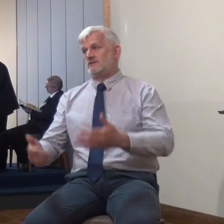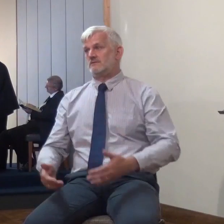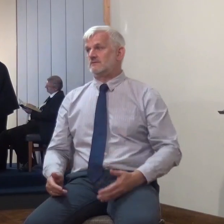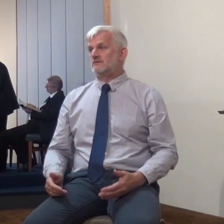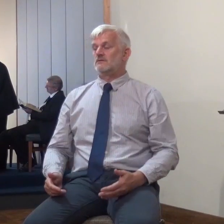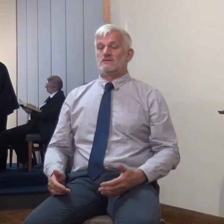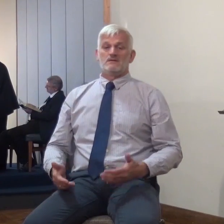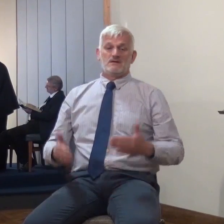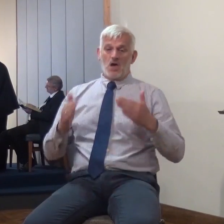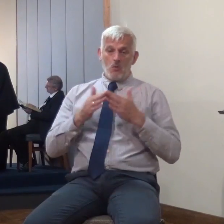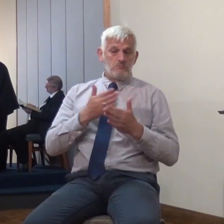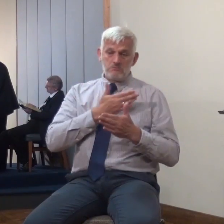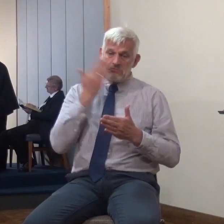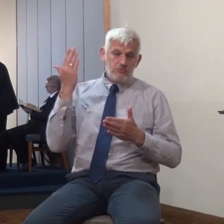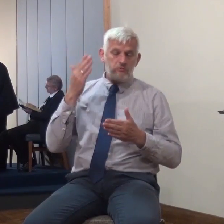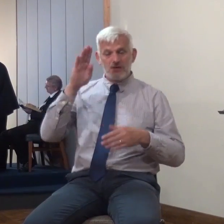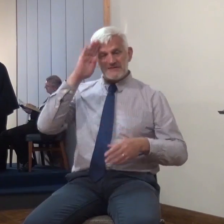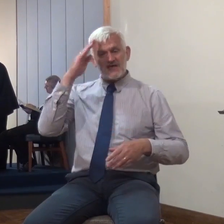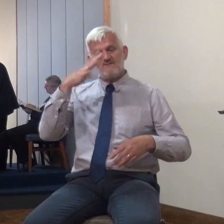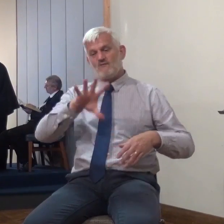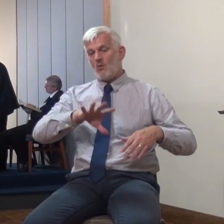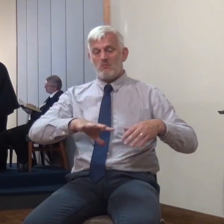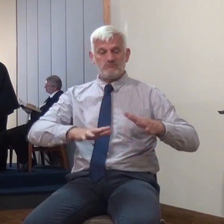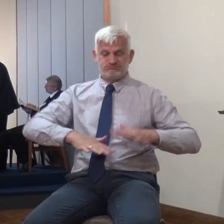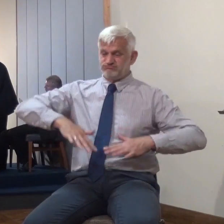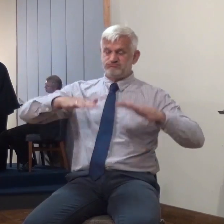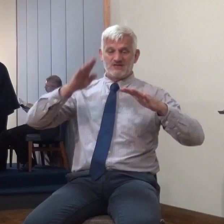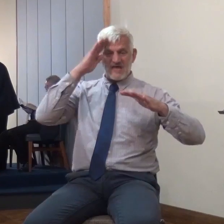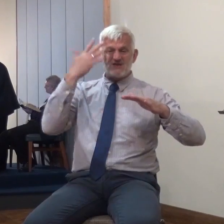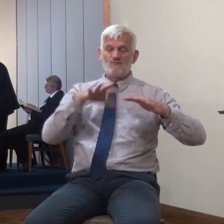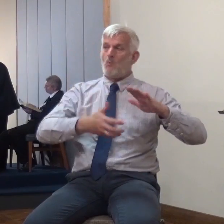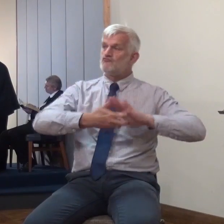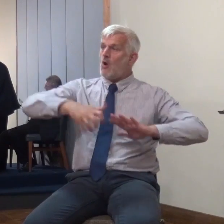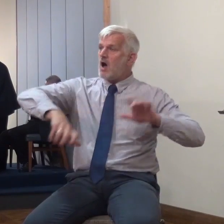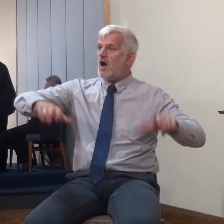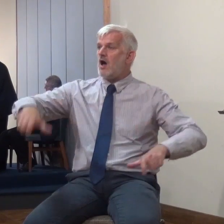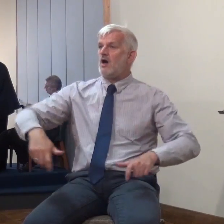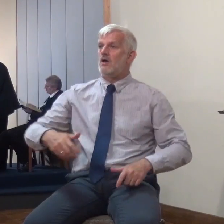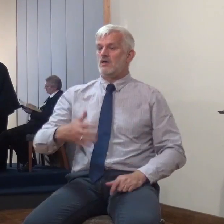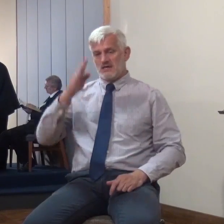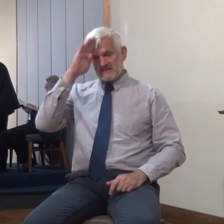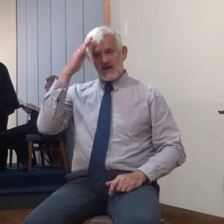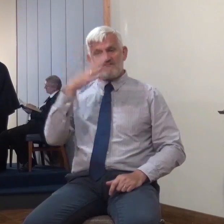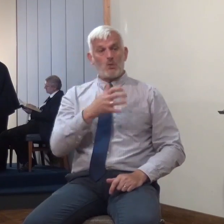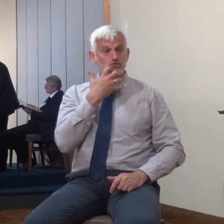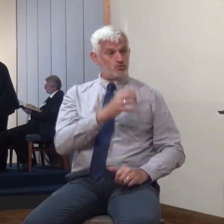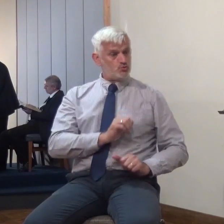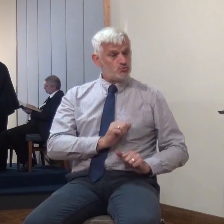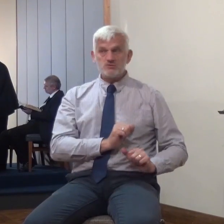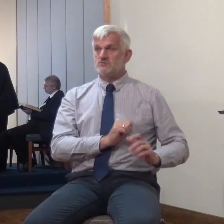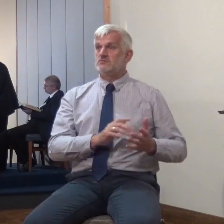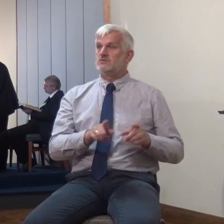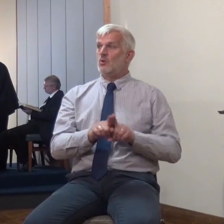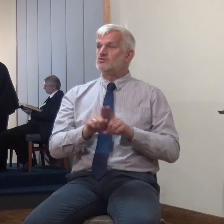perils of water, in perils of robbers, in perils by mine own countrymen, in perils by the